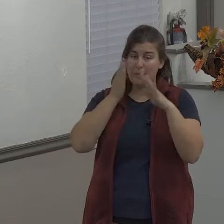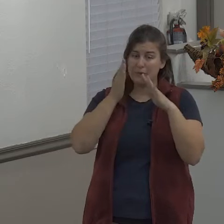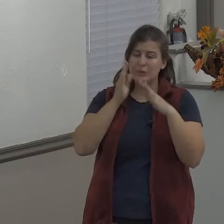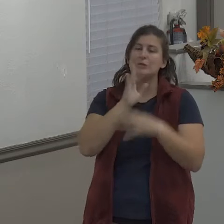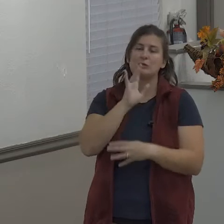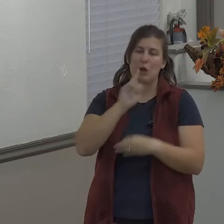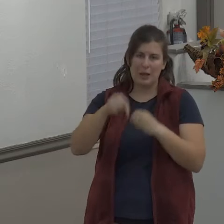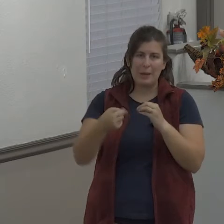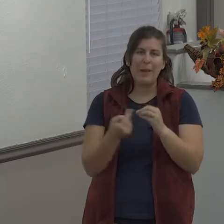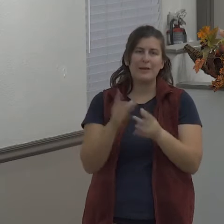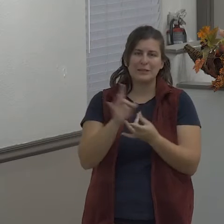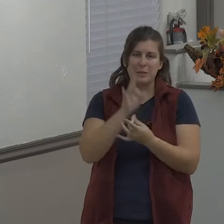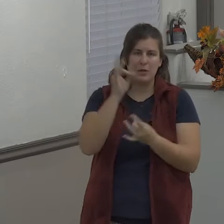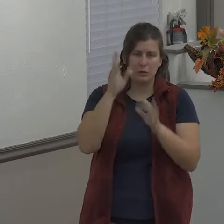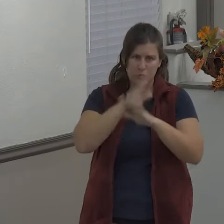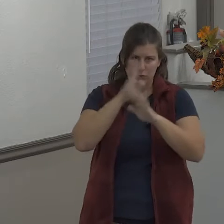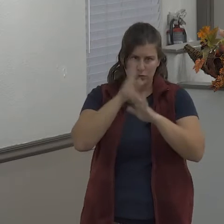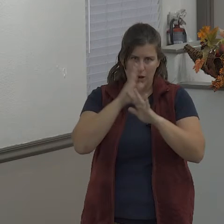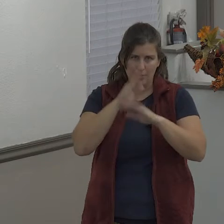Spiritually.